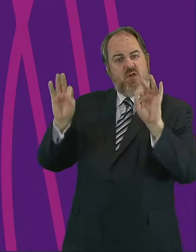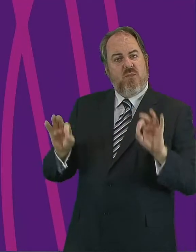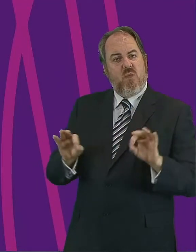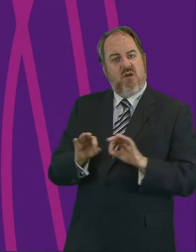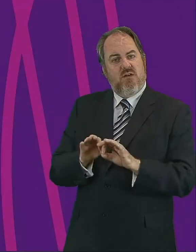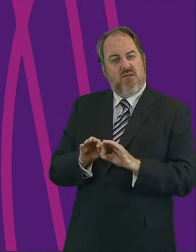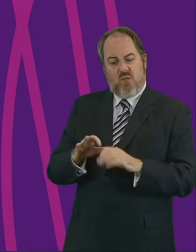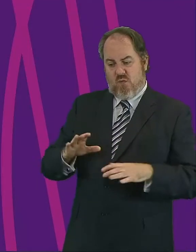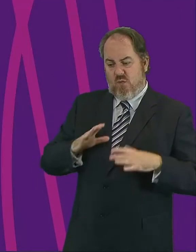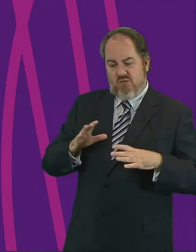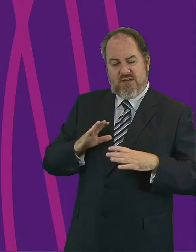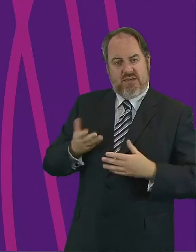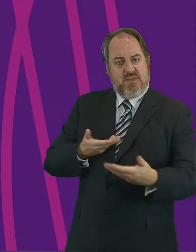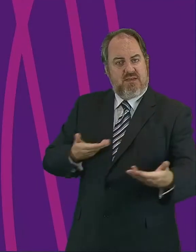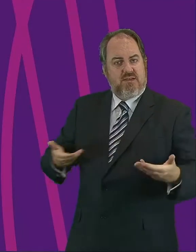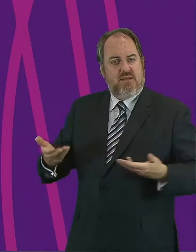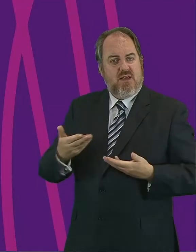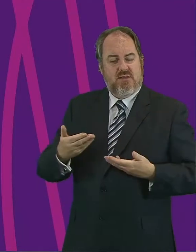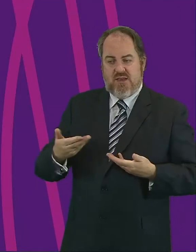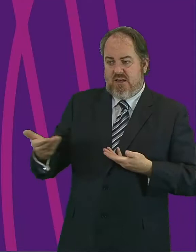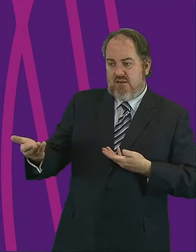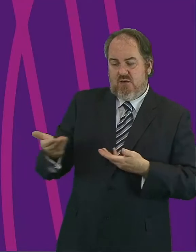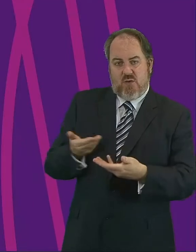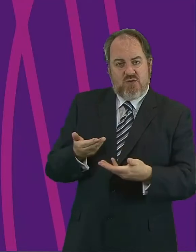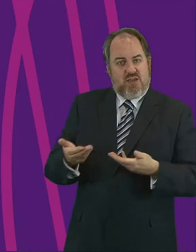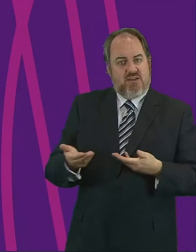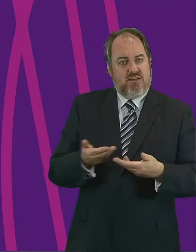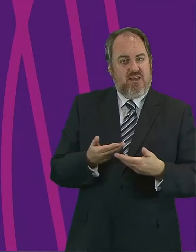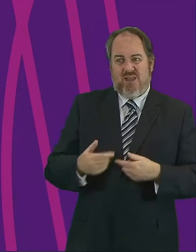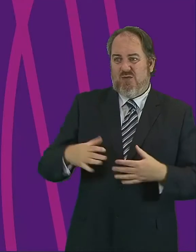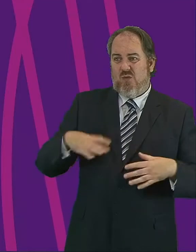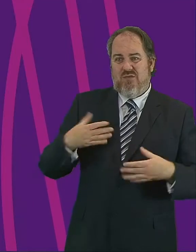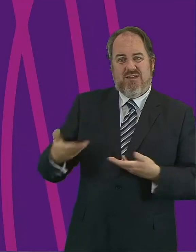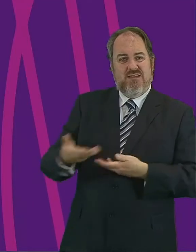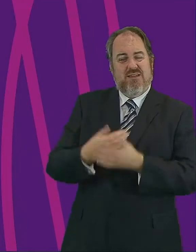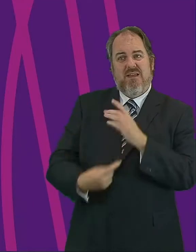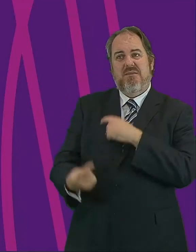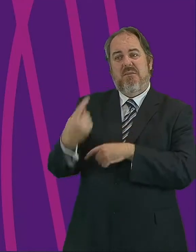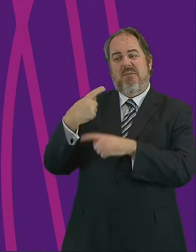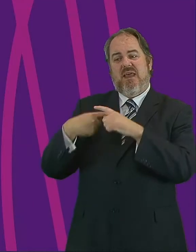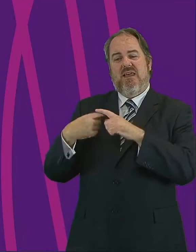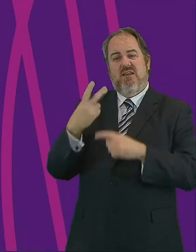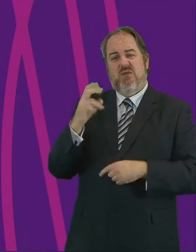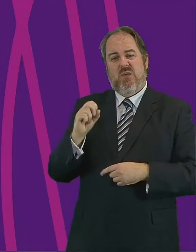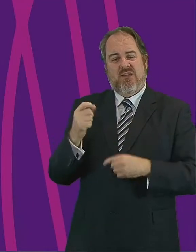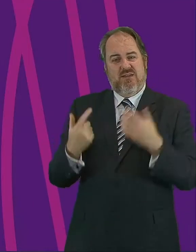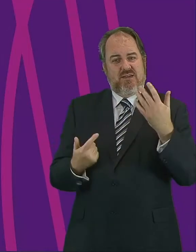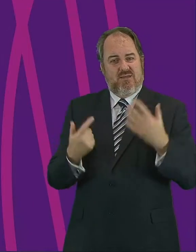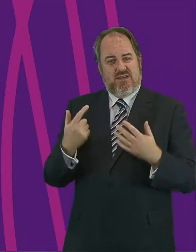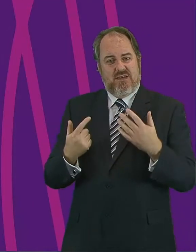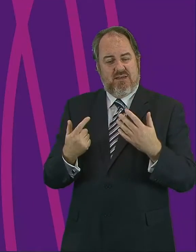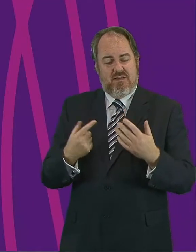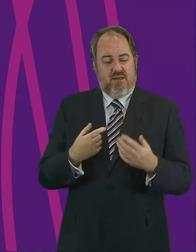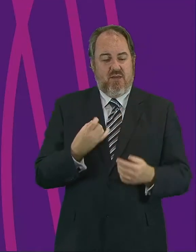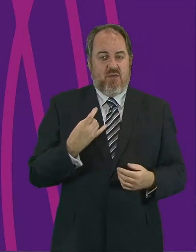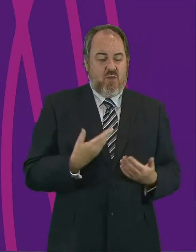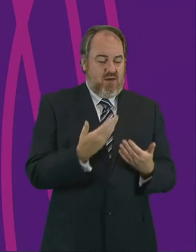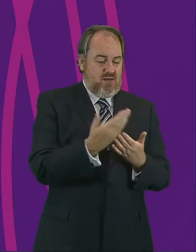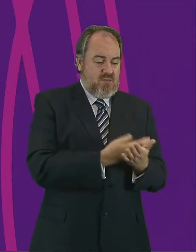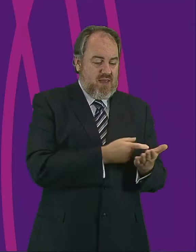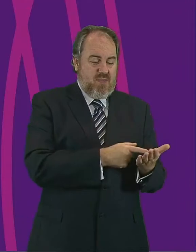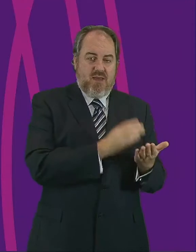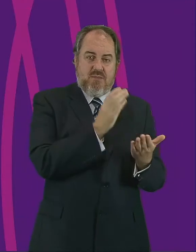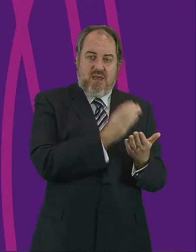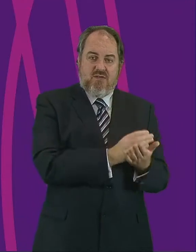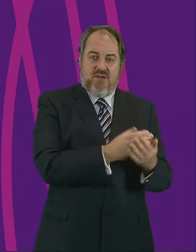in line with the principles agreed in the JMC as far back as 2017. Indeed, the White Paper itself, in paragraphs 87